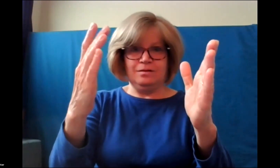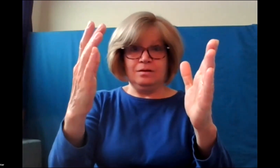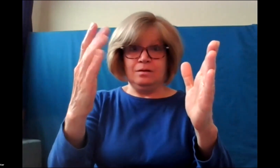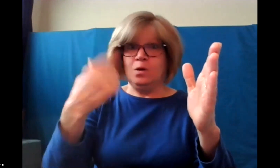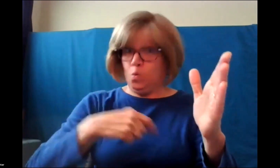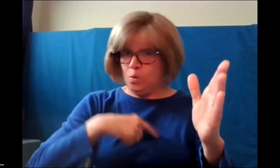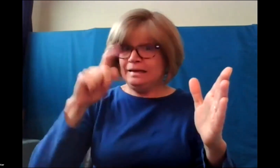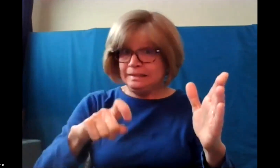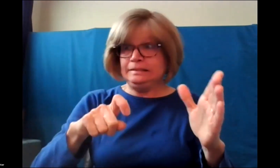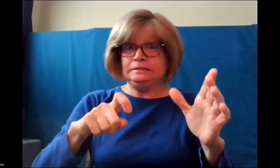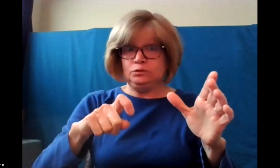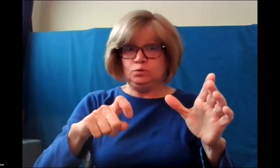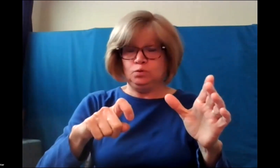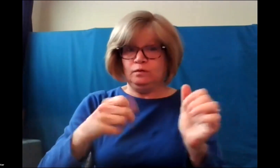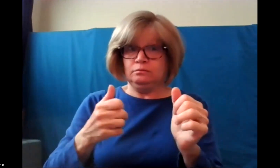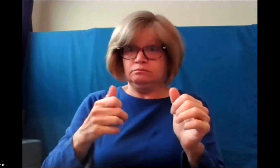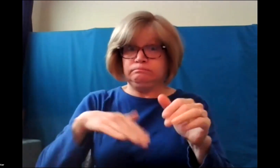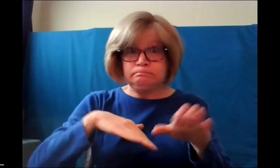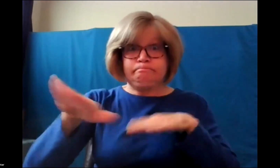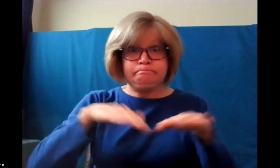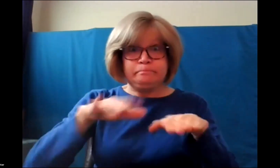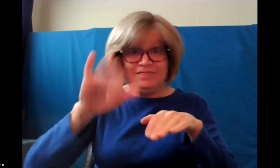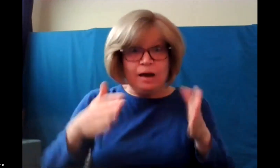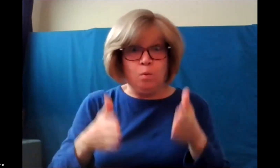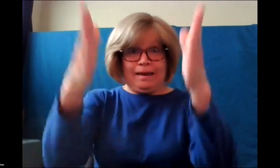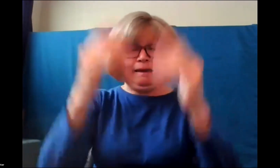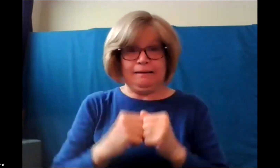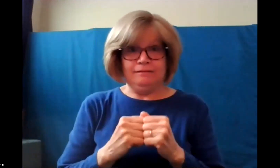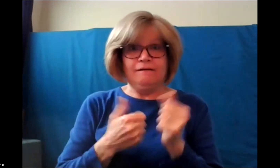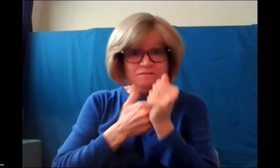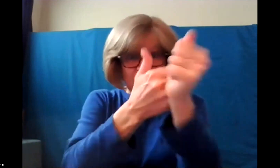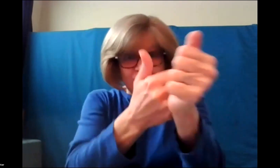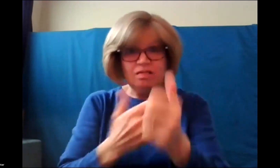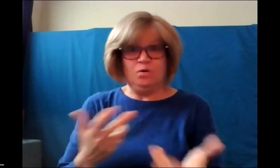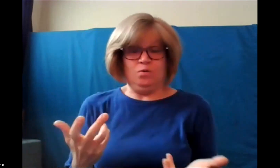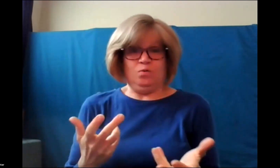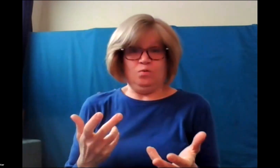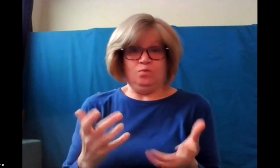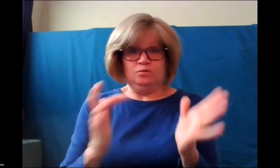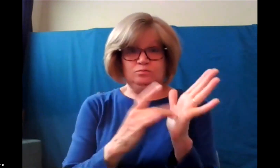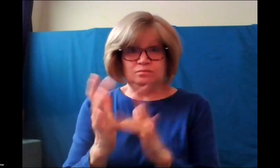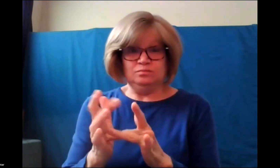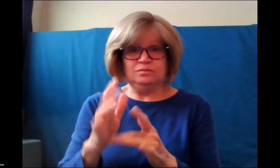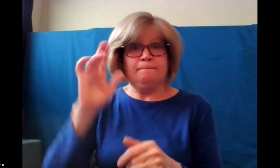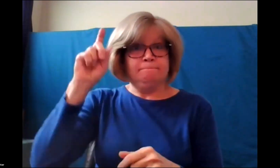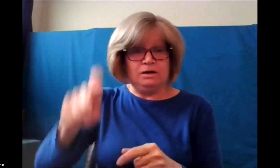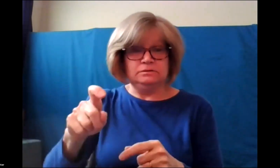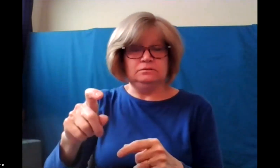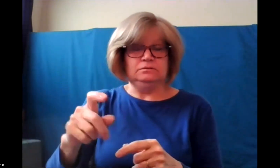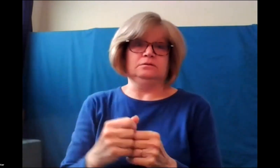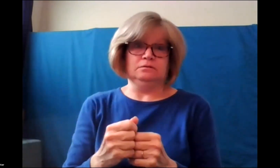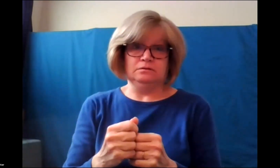the steps and walk that path by following Jesus on that